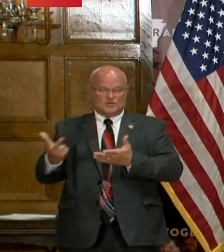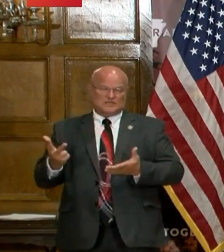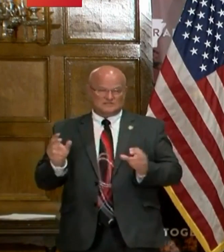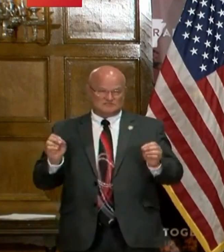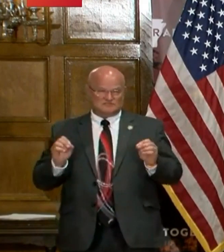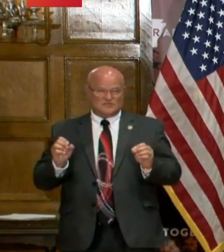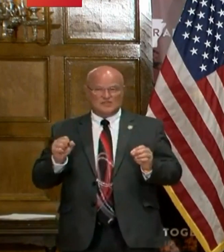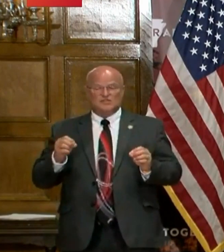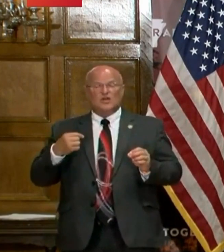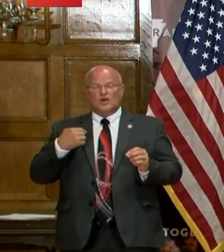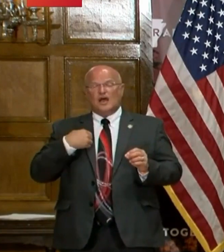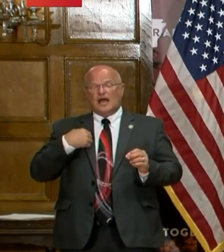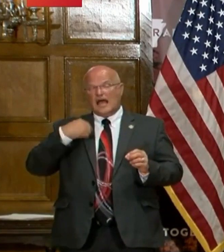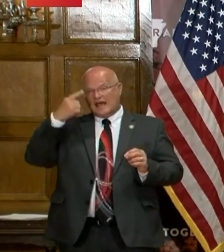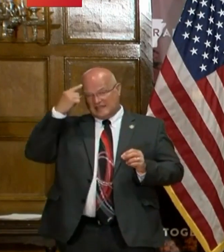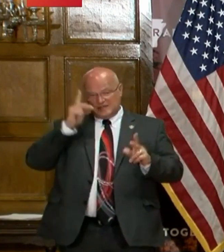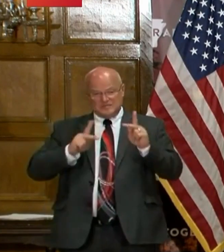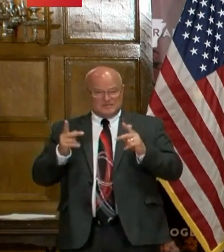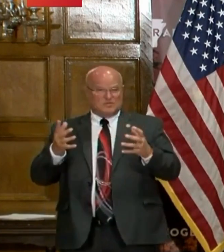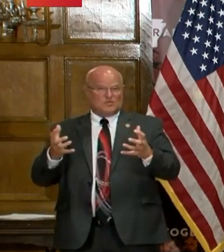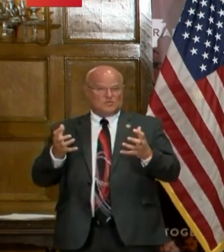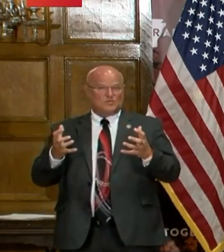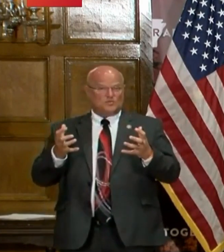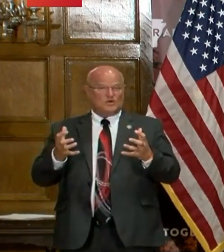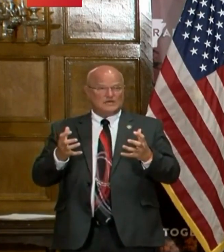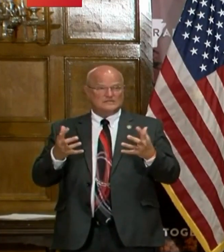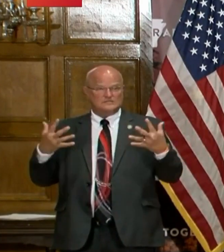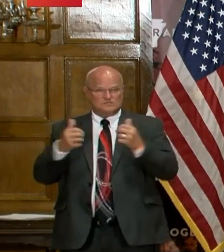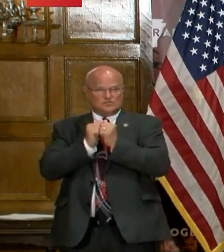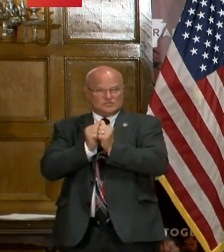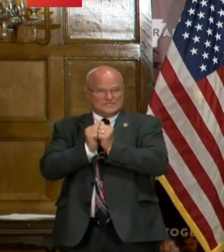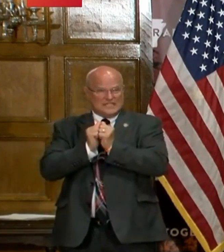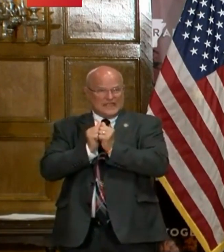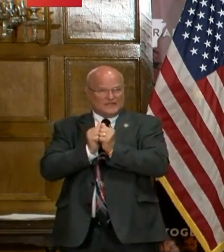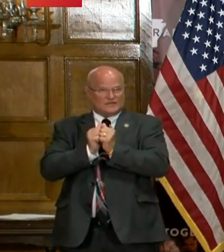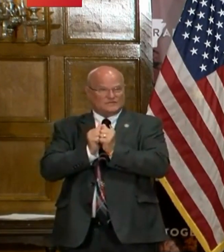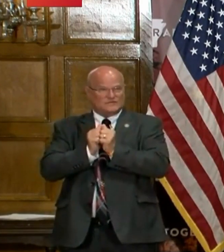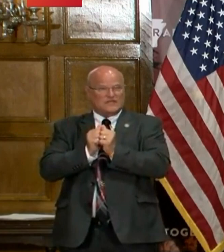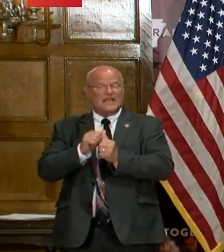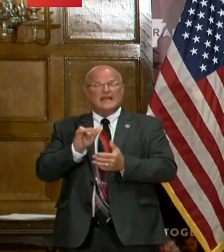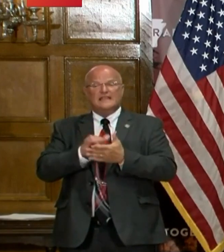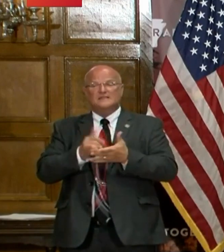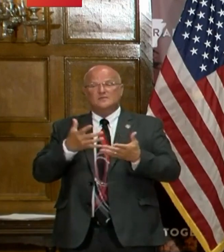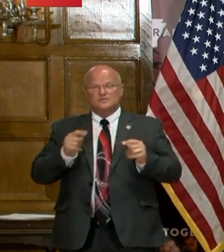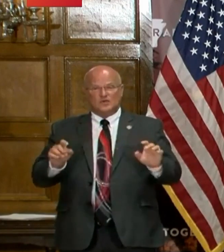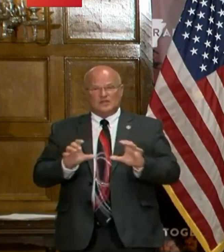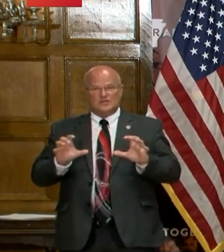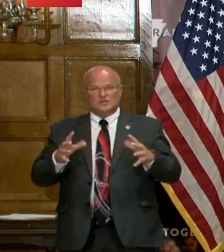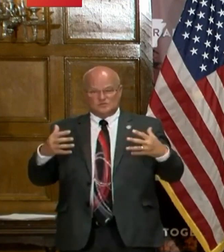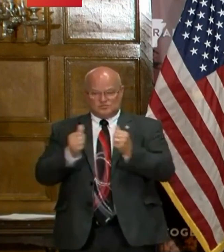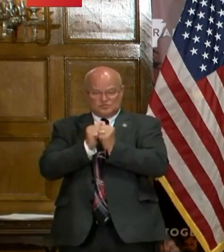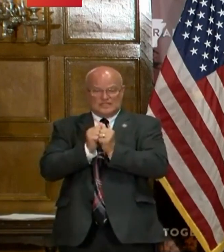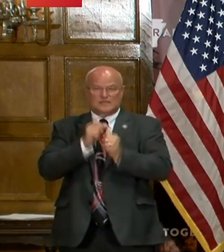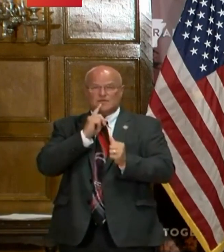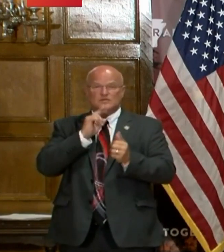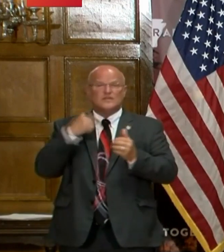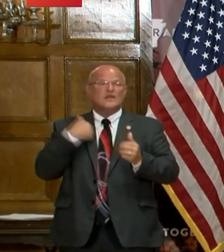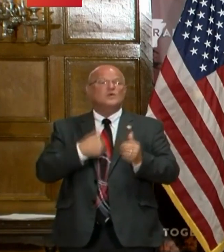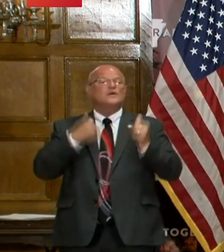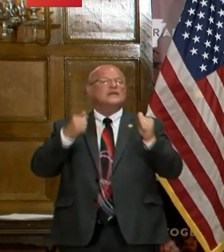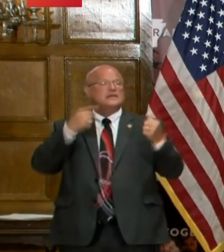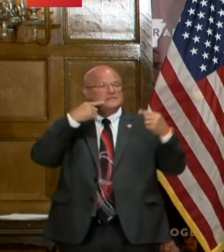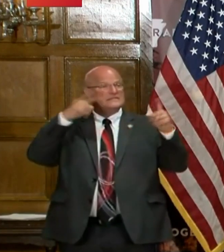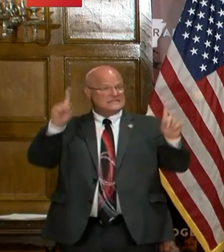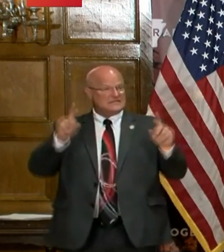weeks. And so I think everybody wants to pull together. That's what we're trying to do, is to pull together to make sure we can